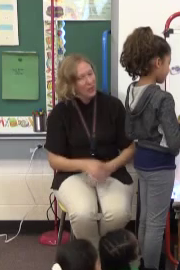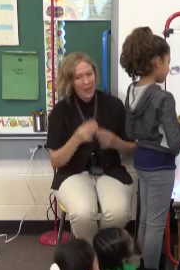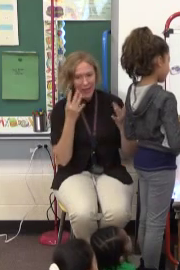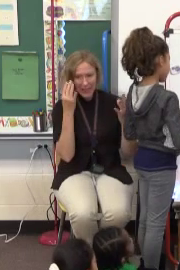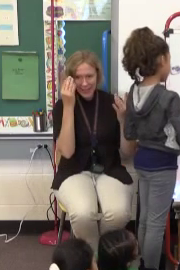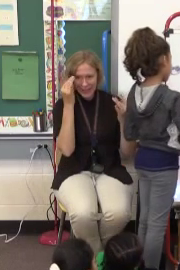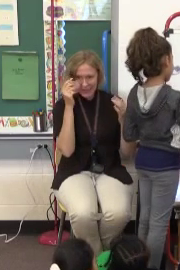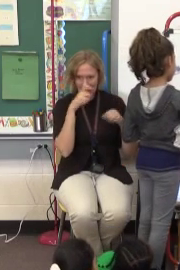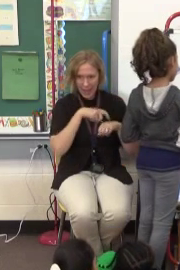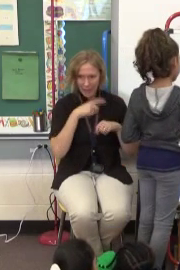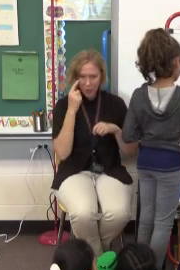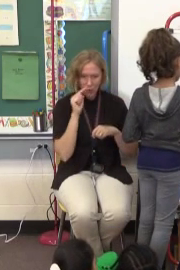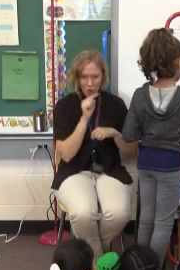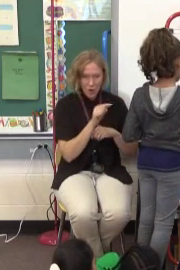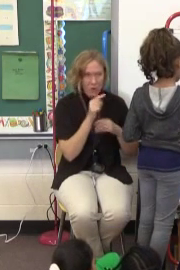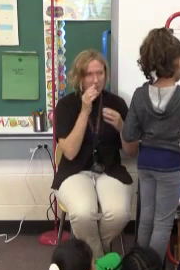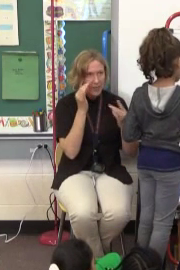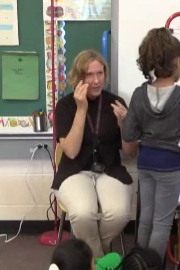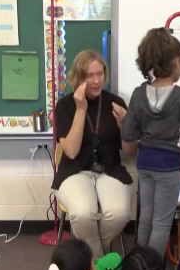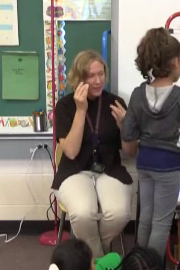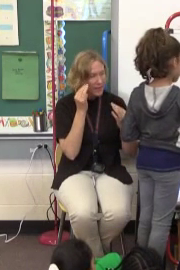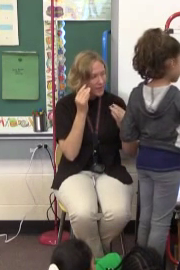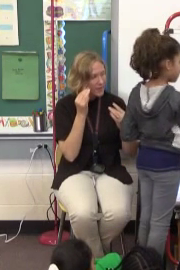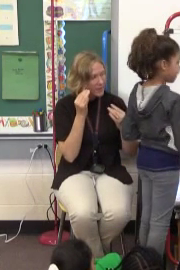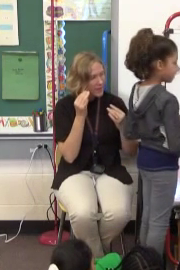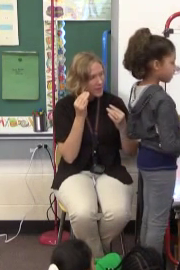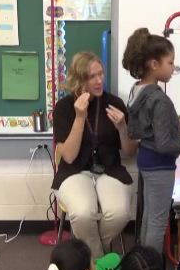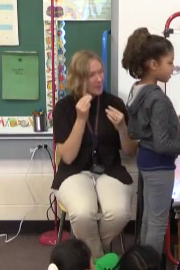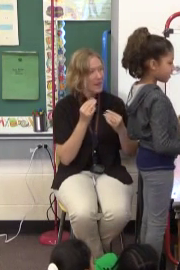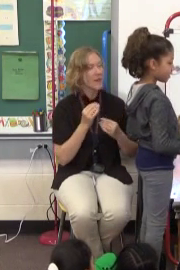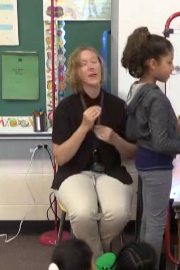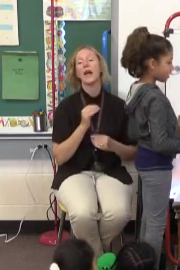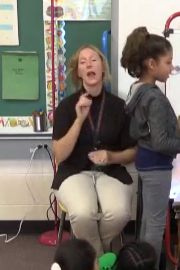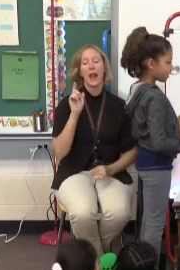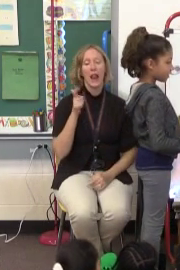her think time so she can sound out the word. Is